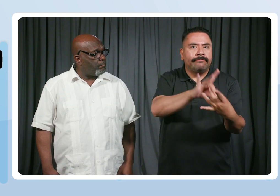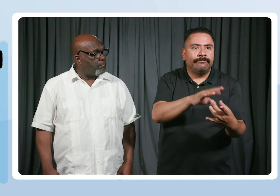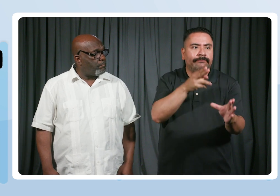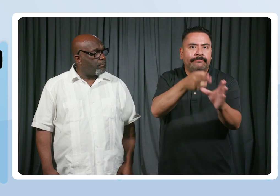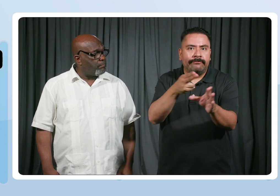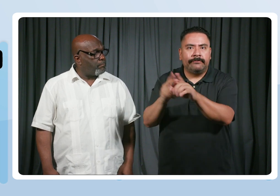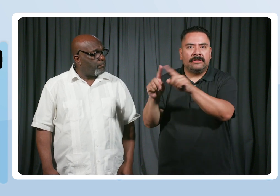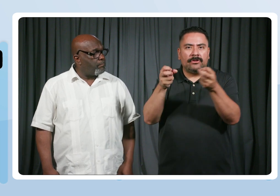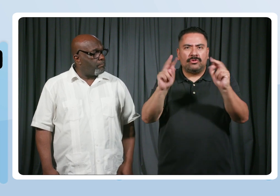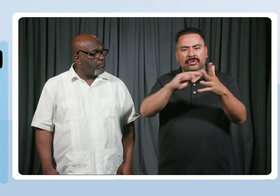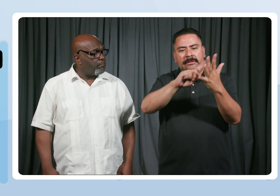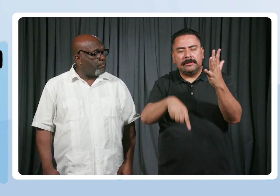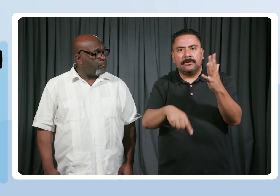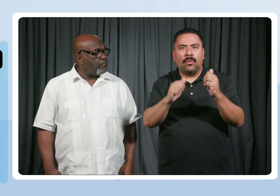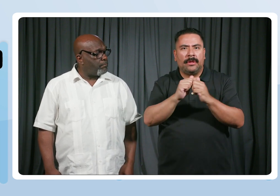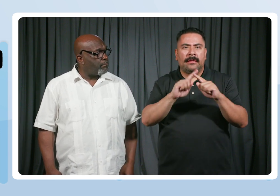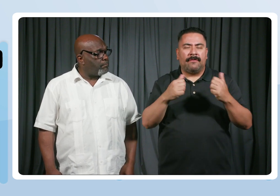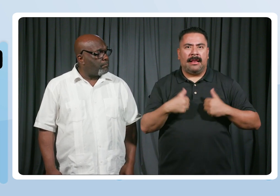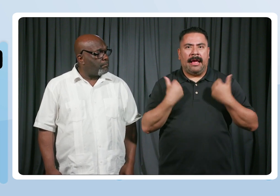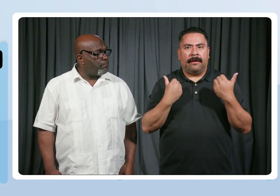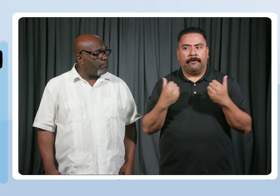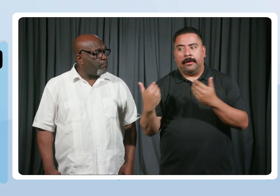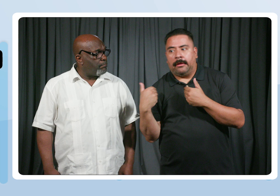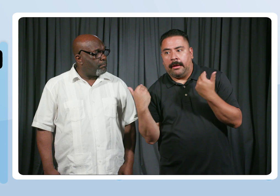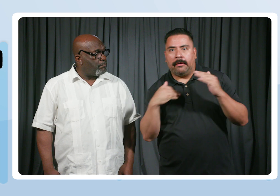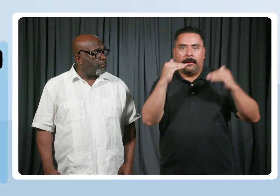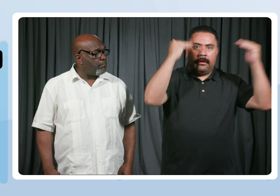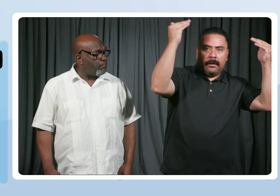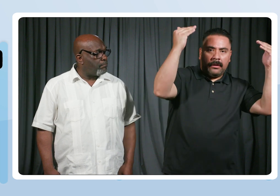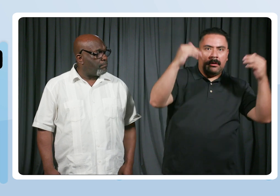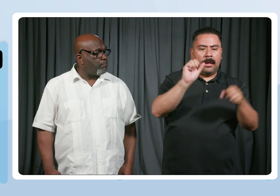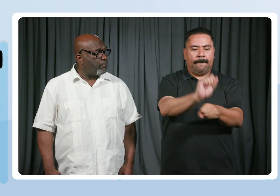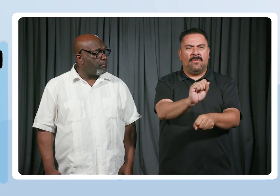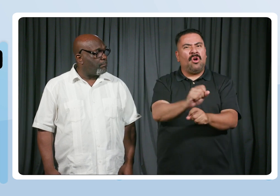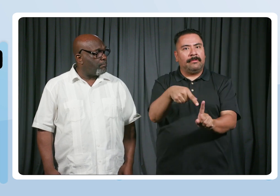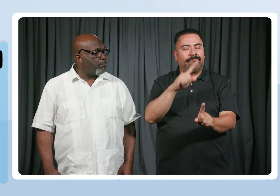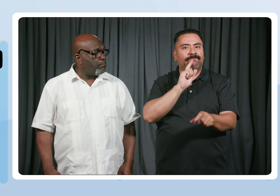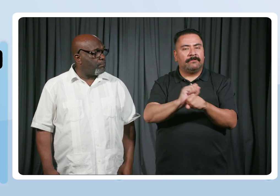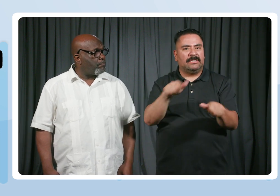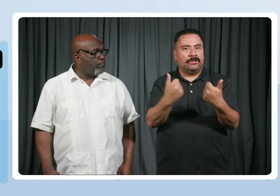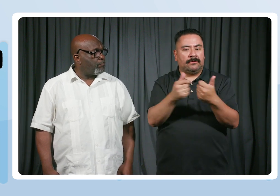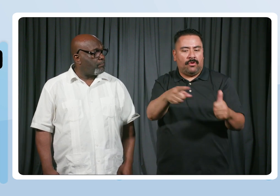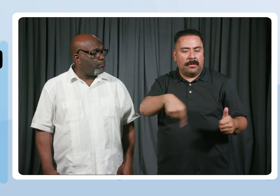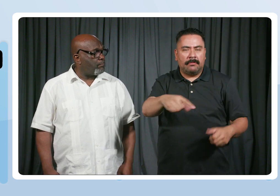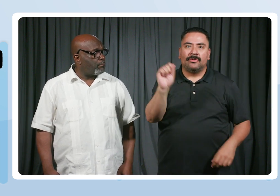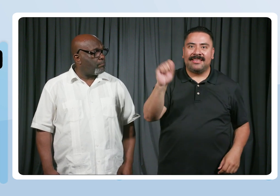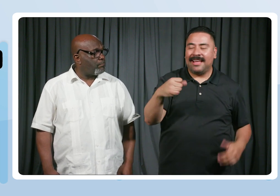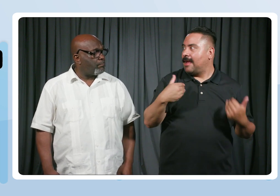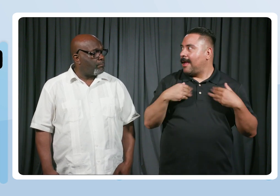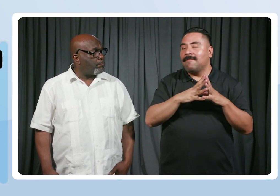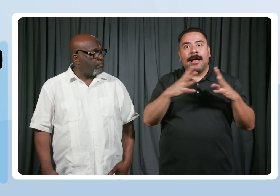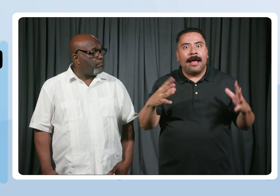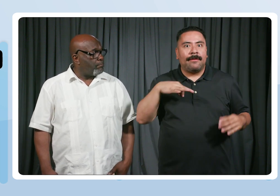opportunities throughout different life stages. And so I feel like employment is definitely one of those things. And so, yeah, there's a